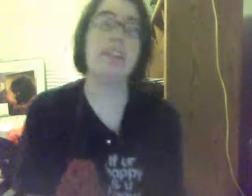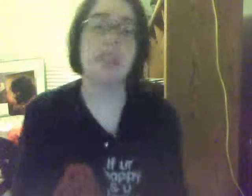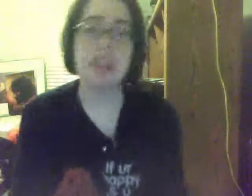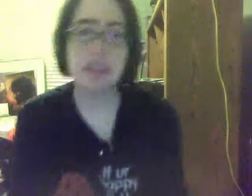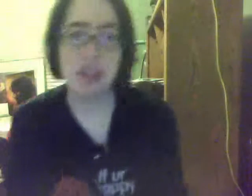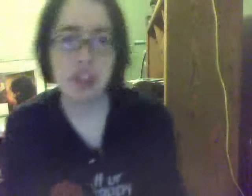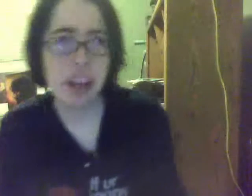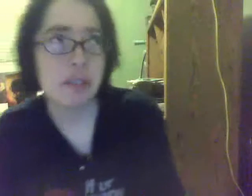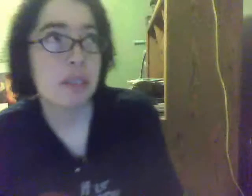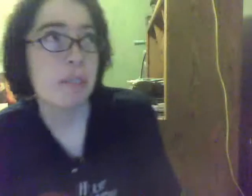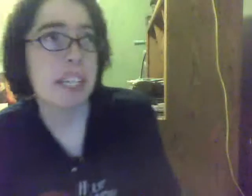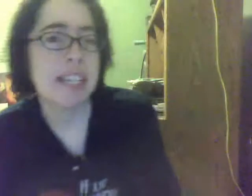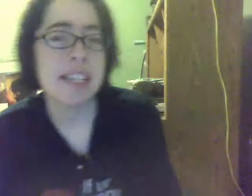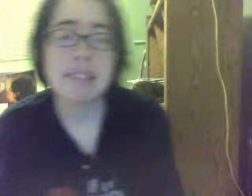They turn out to be